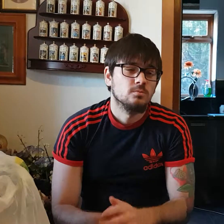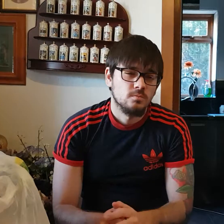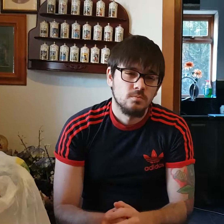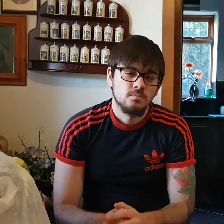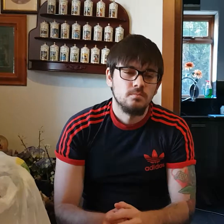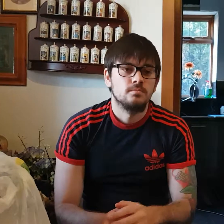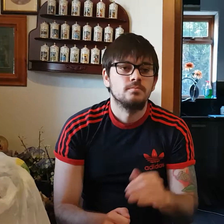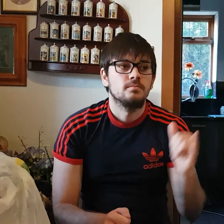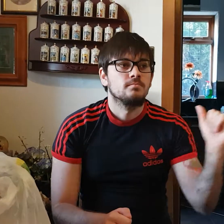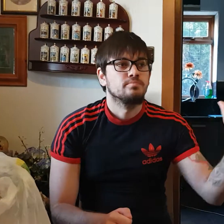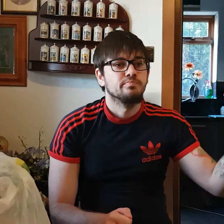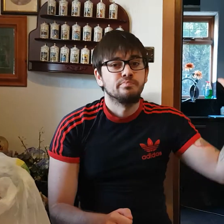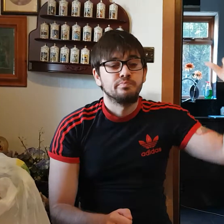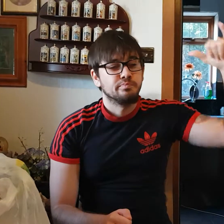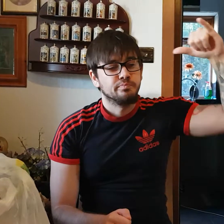Yeah, it was beautiful.